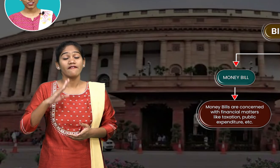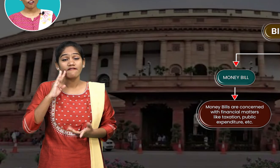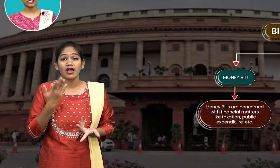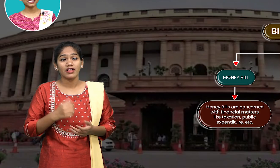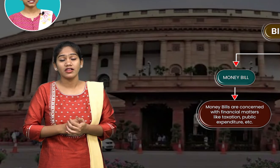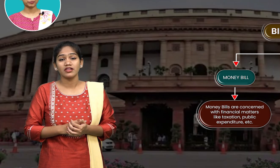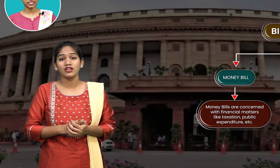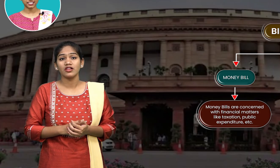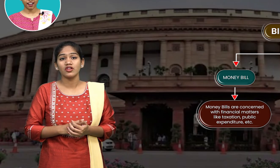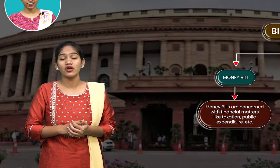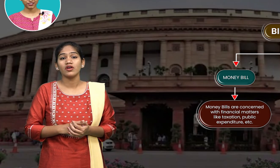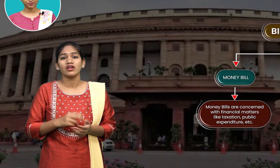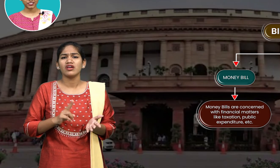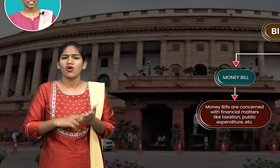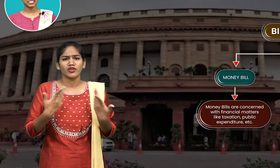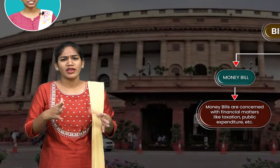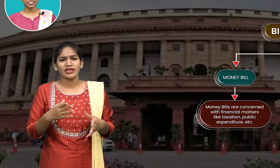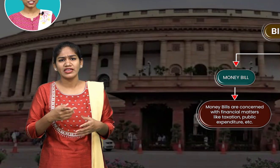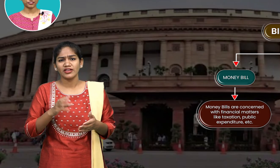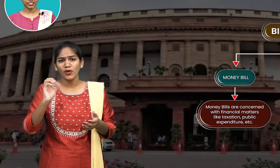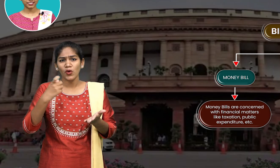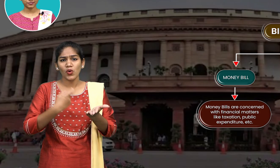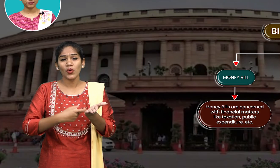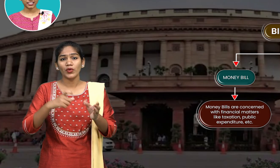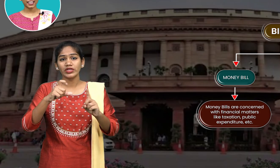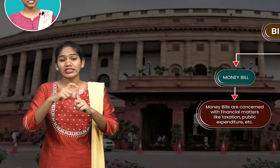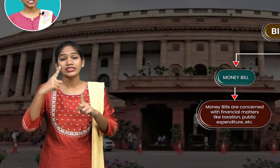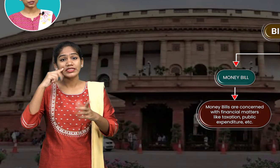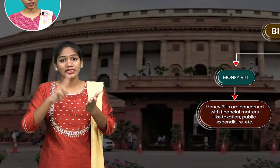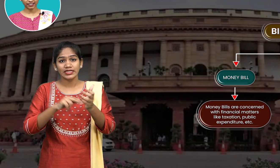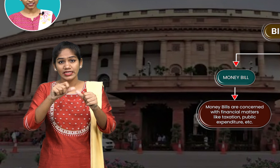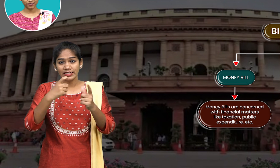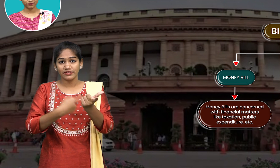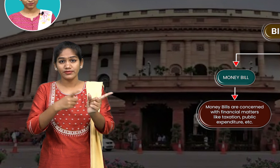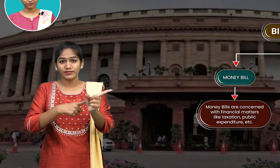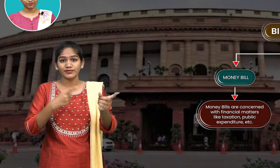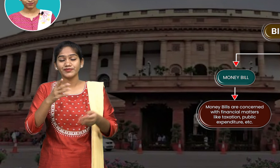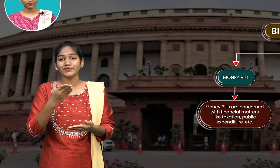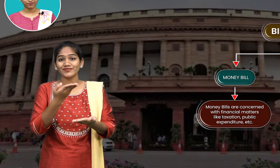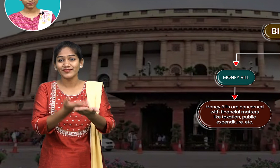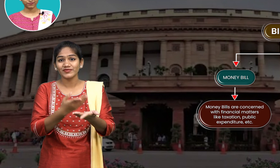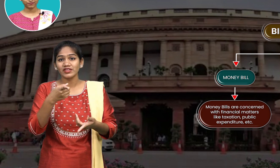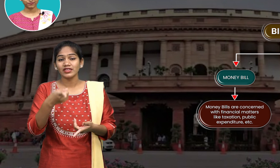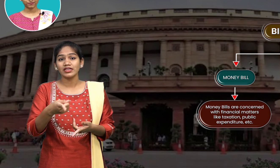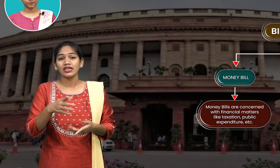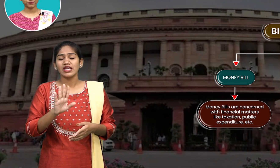While ordinary bills are concerned with any other matter